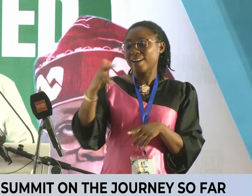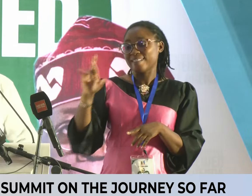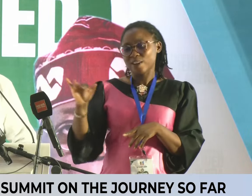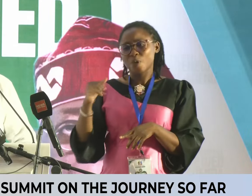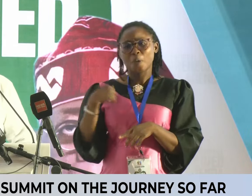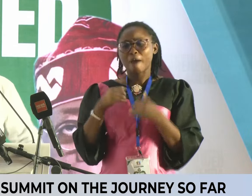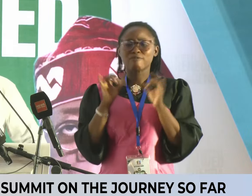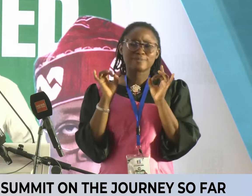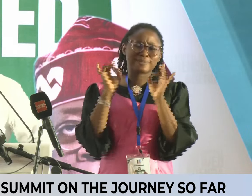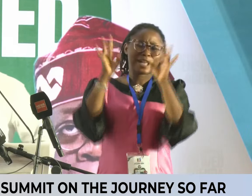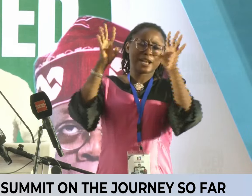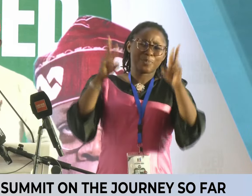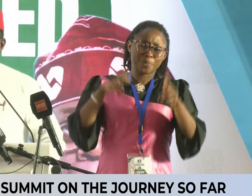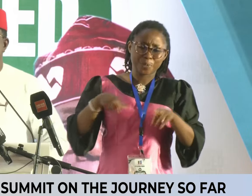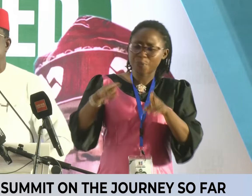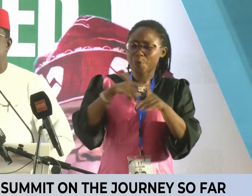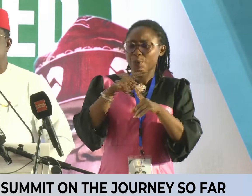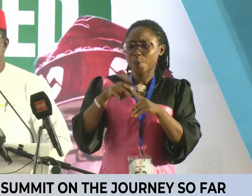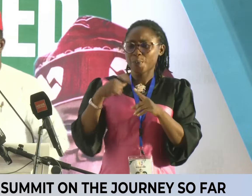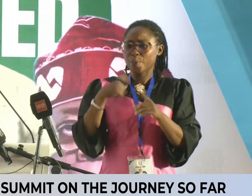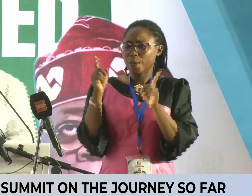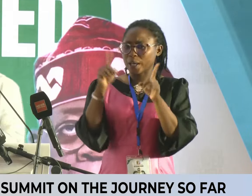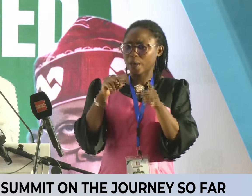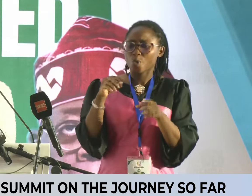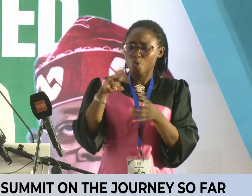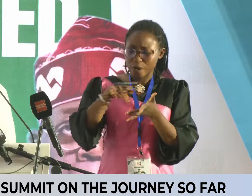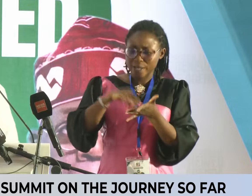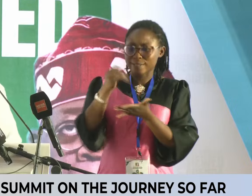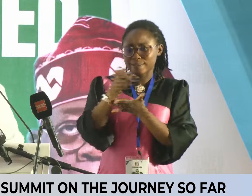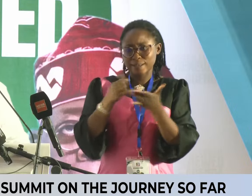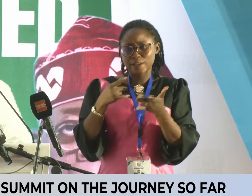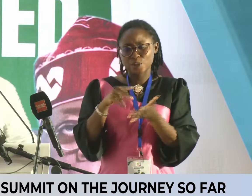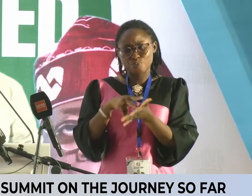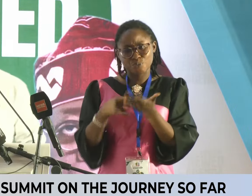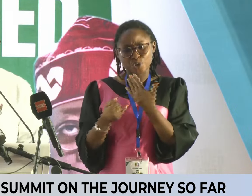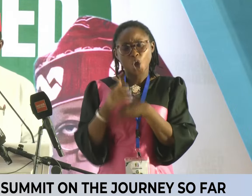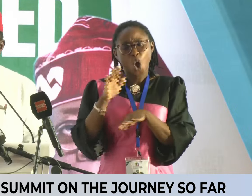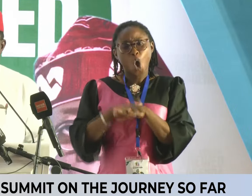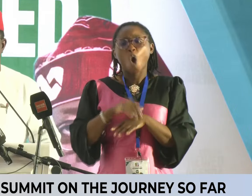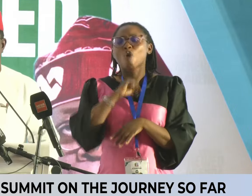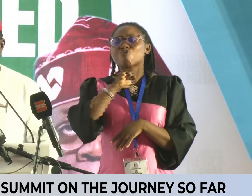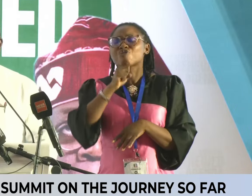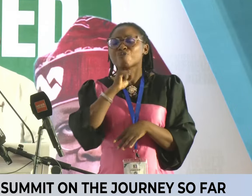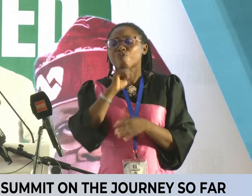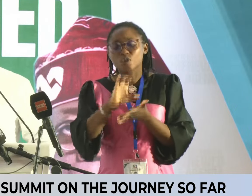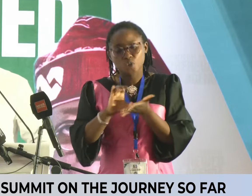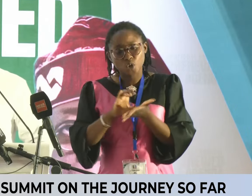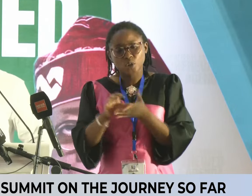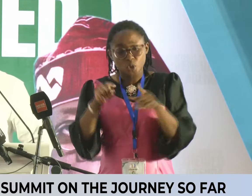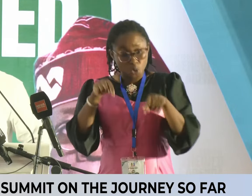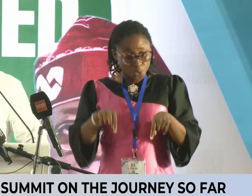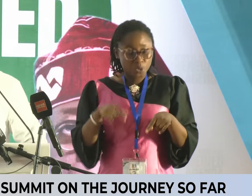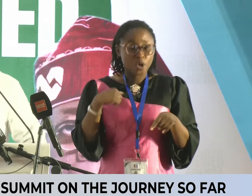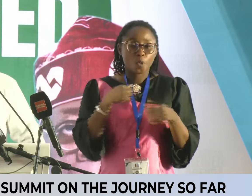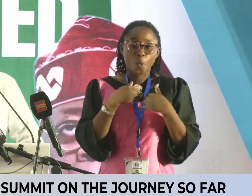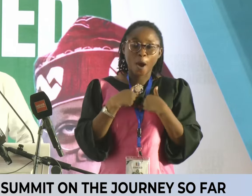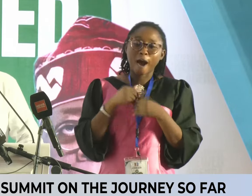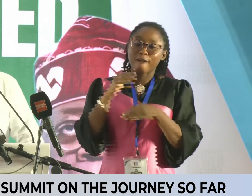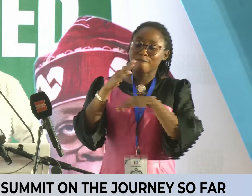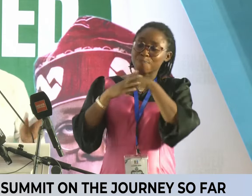terrain. And when we came on board, we decided to redesign the project on reinforced concrete. Today, we have